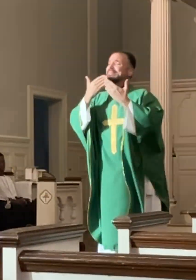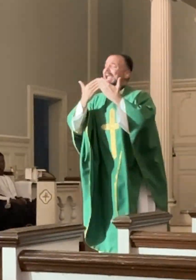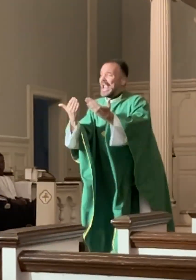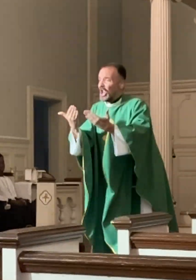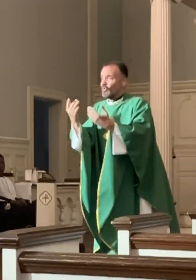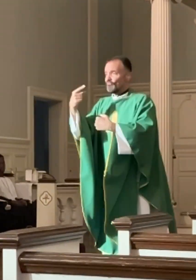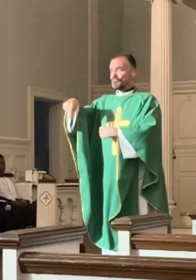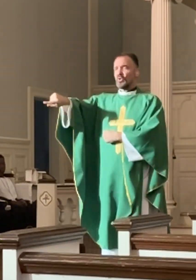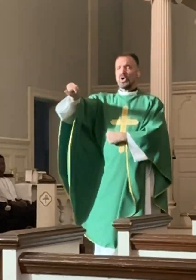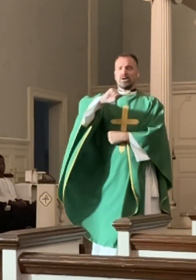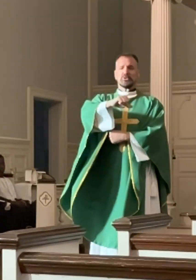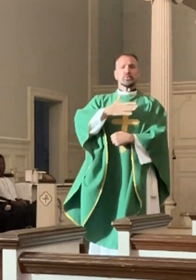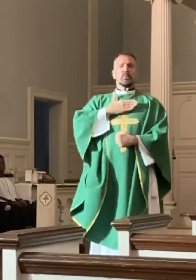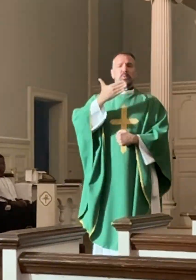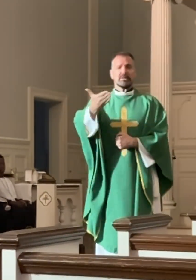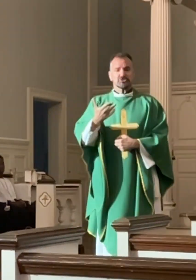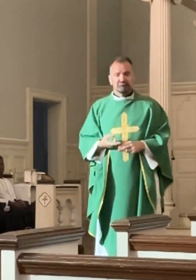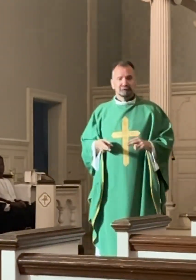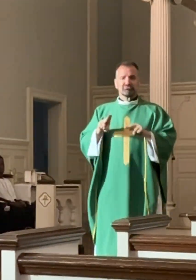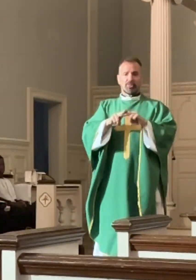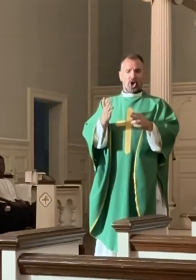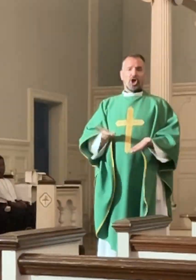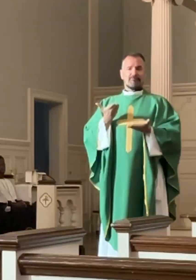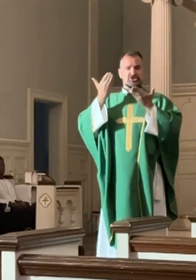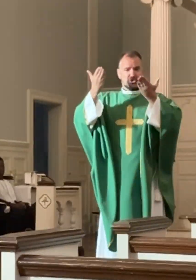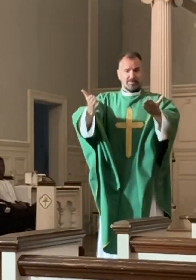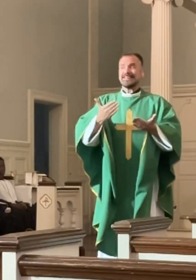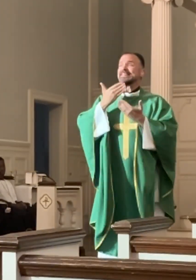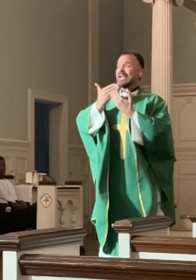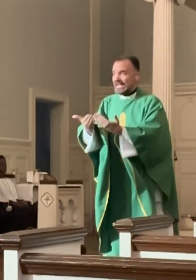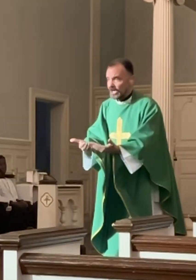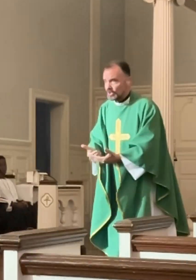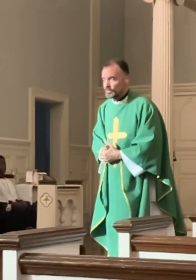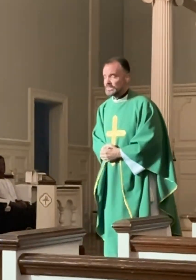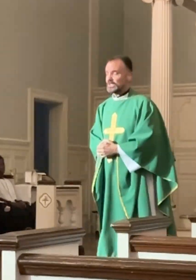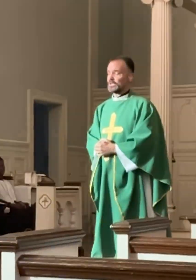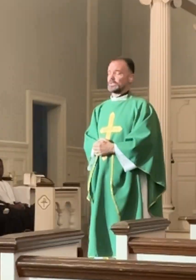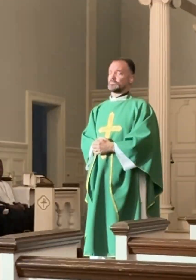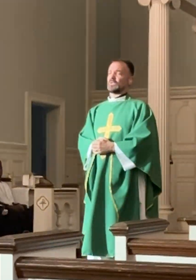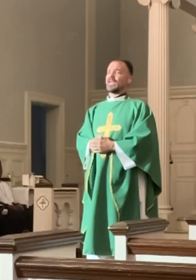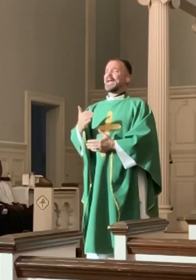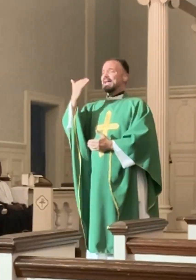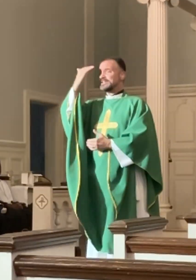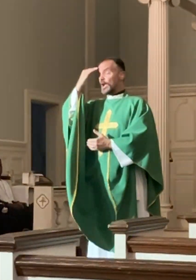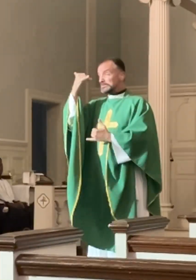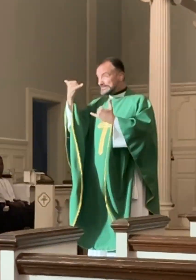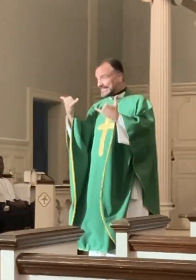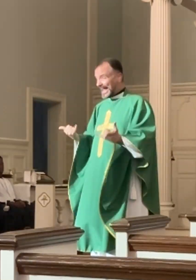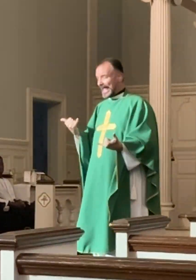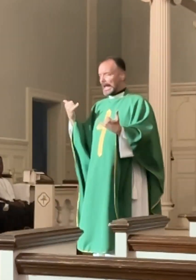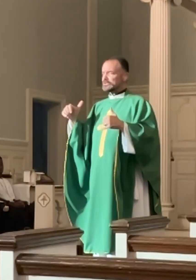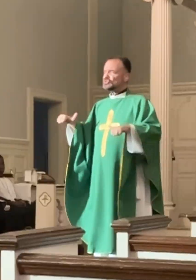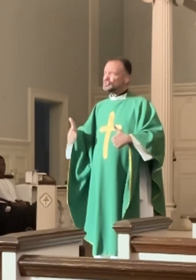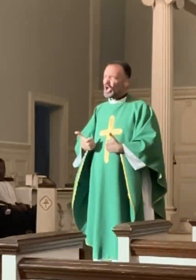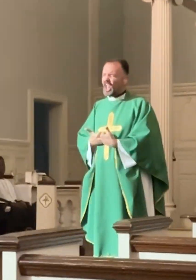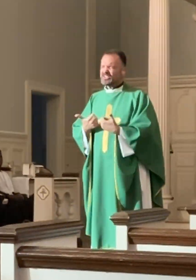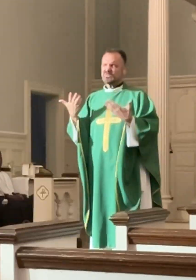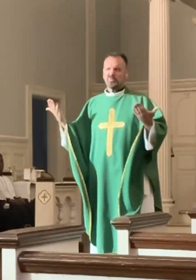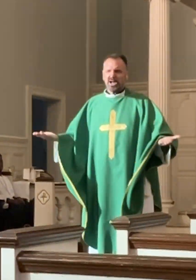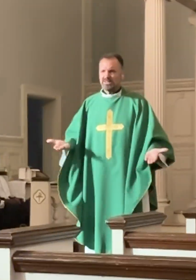their offer for you on a weekly basis for the benefit of the community. So I thank you for those of you who have done that.